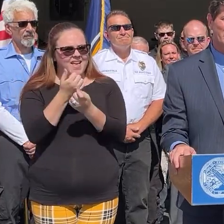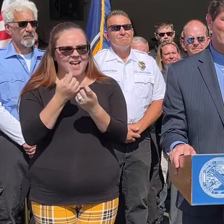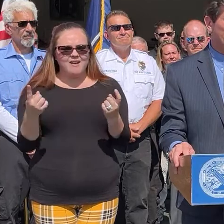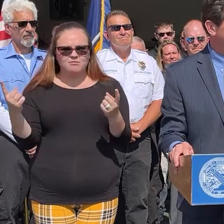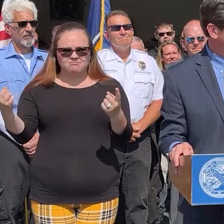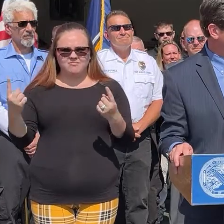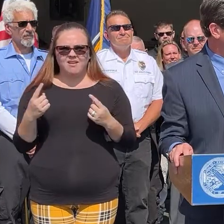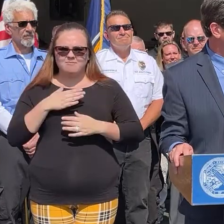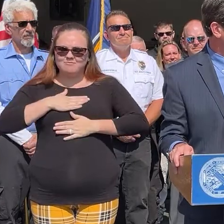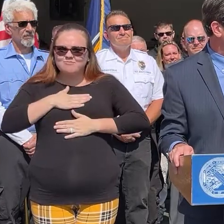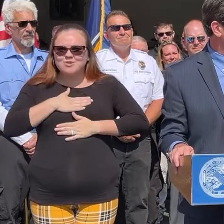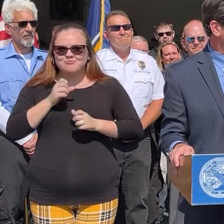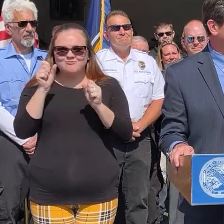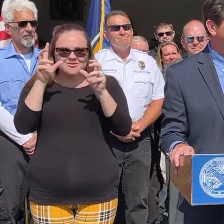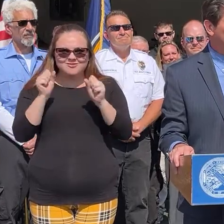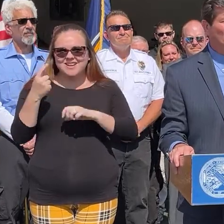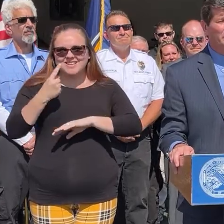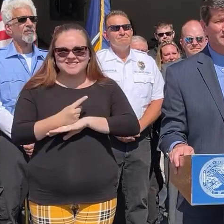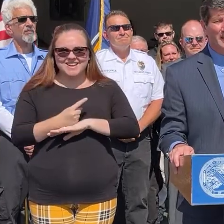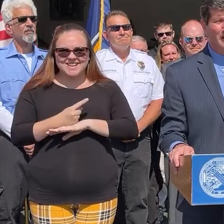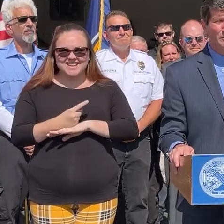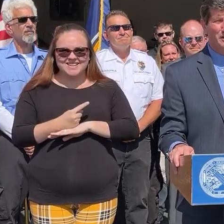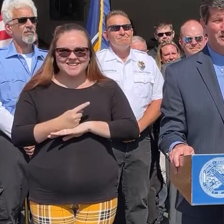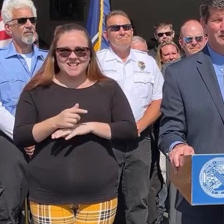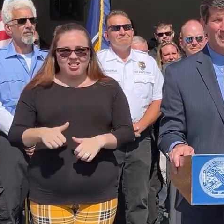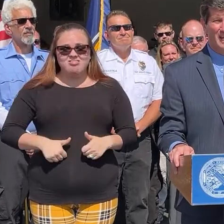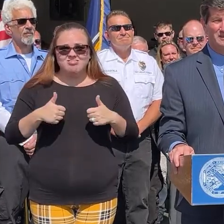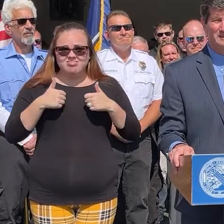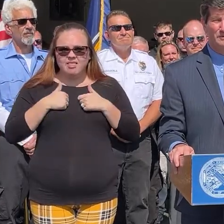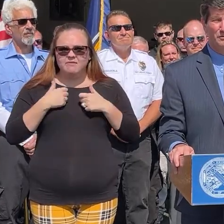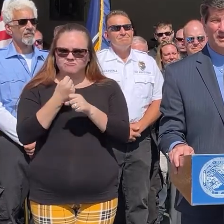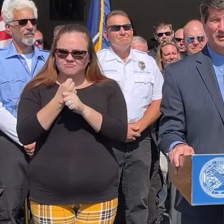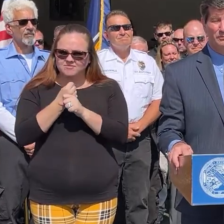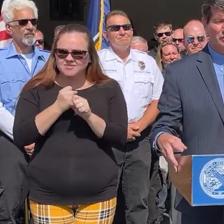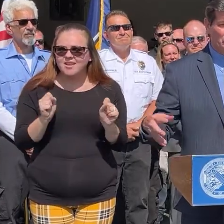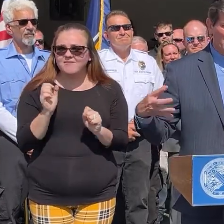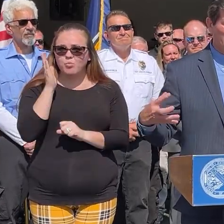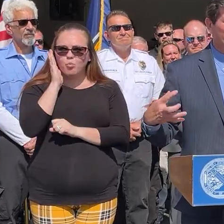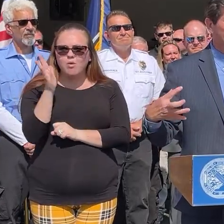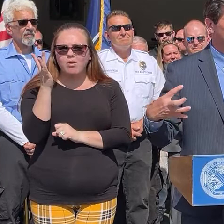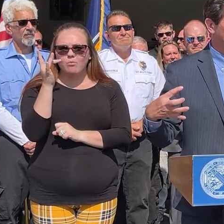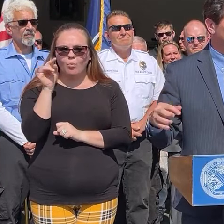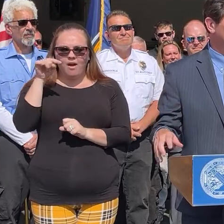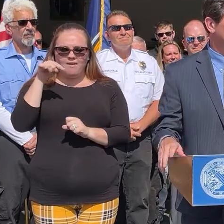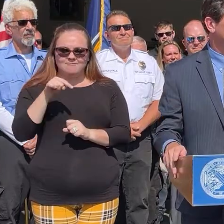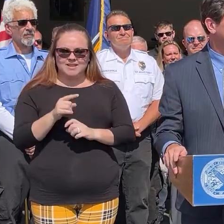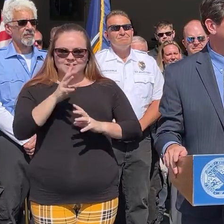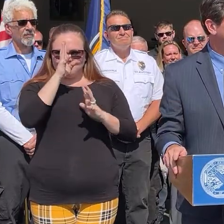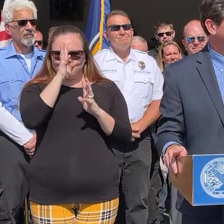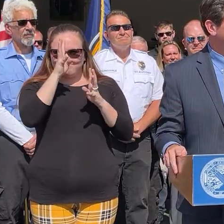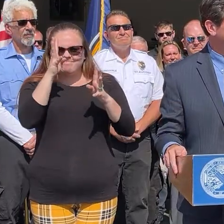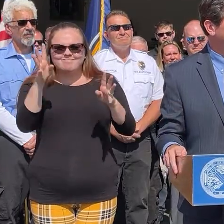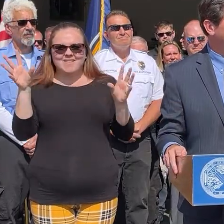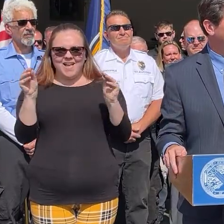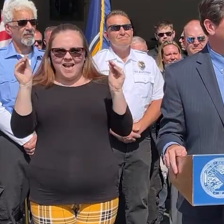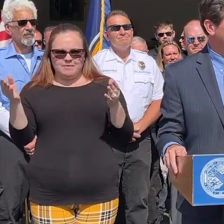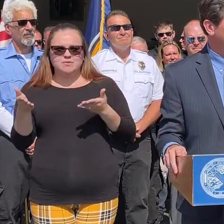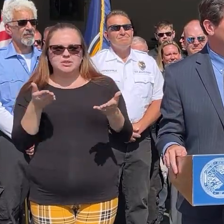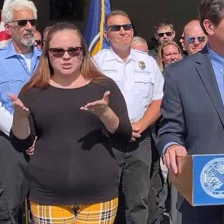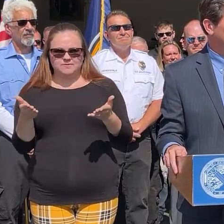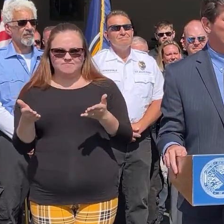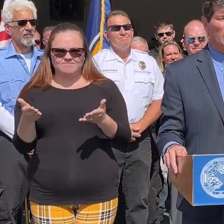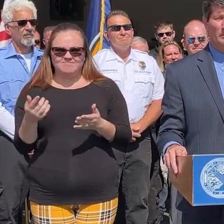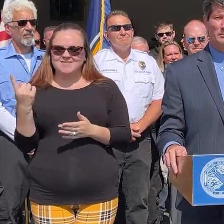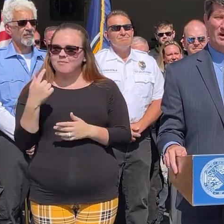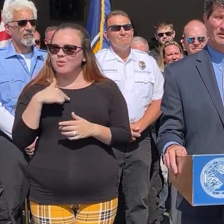really appreciate it. It is a great day. Lives will be saved because of the actions that were done to create this ambulance service, and